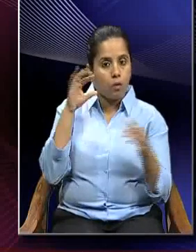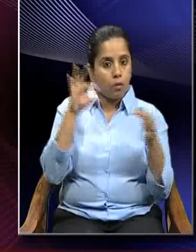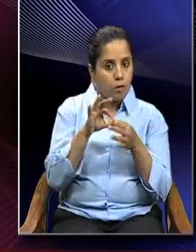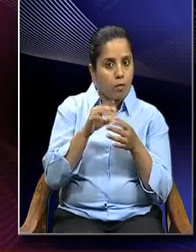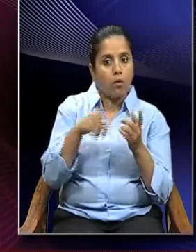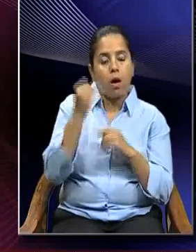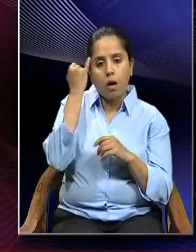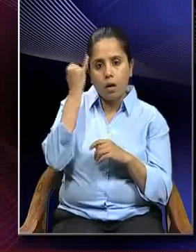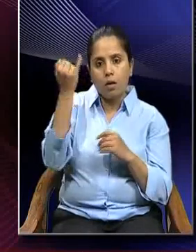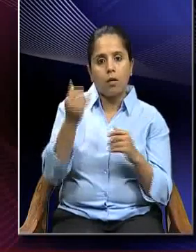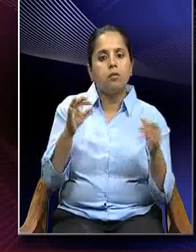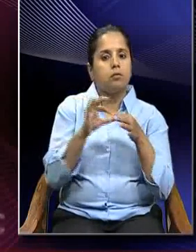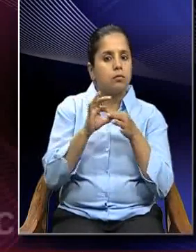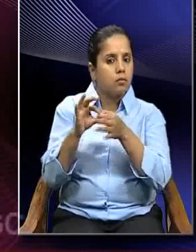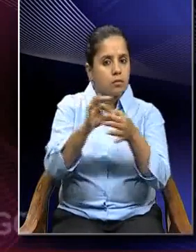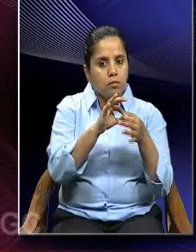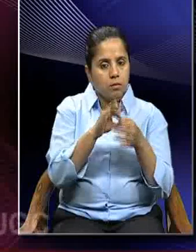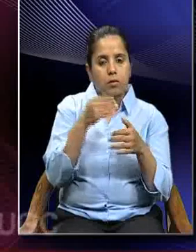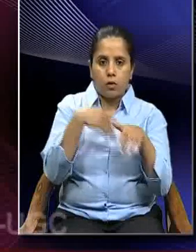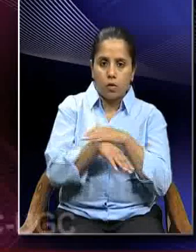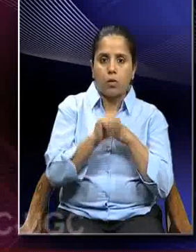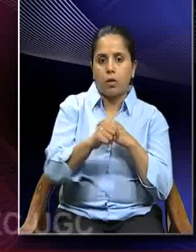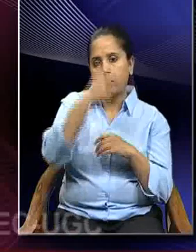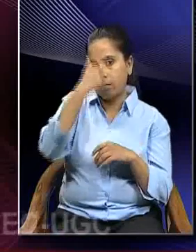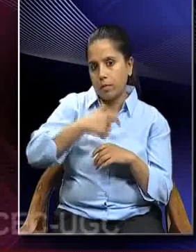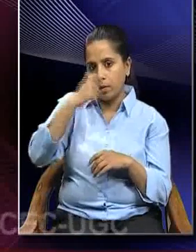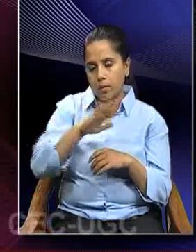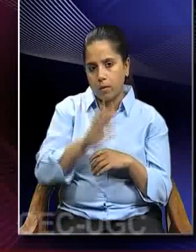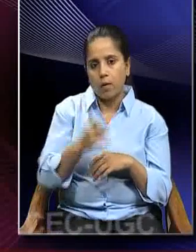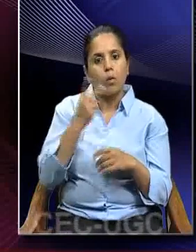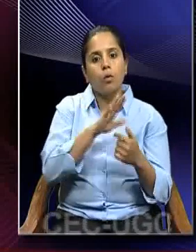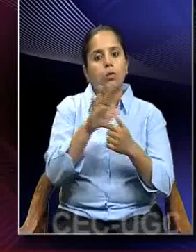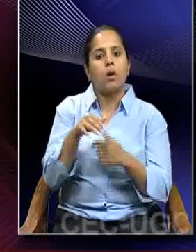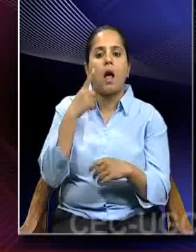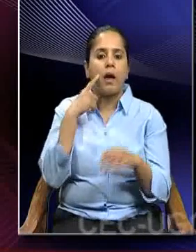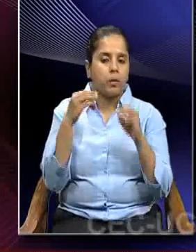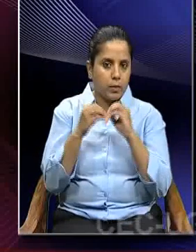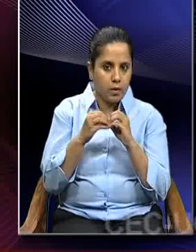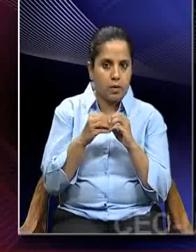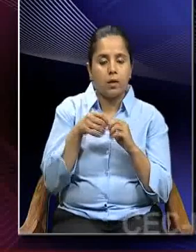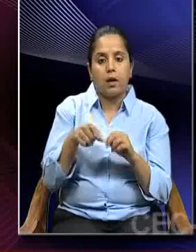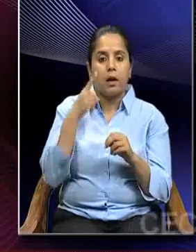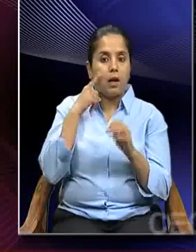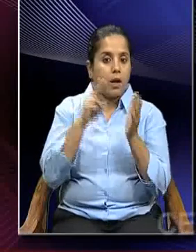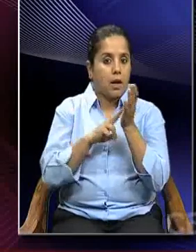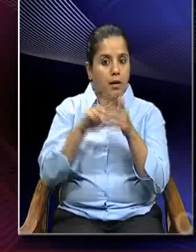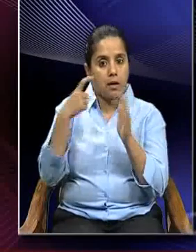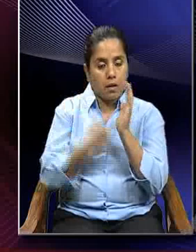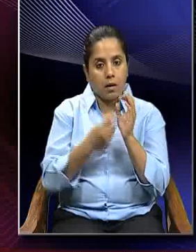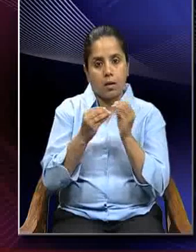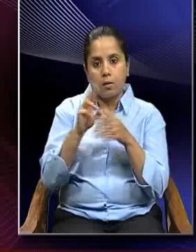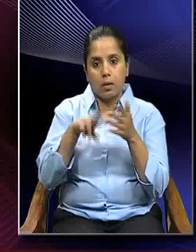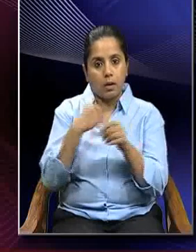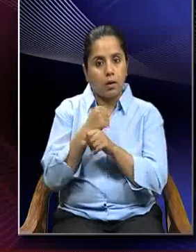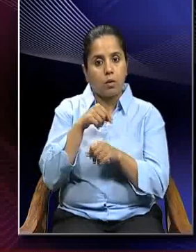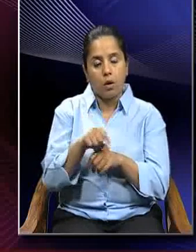of connectivity of inner being, what is indicated by IB, that is inner being, inner self, with absolute